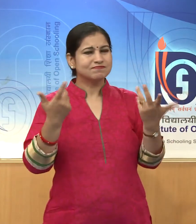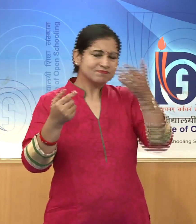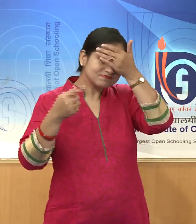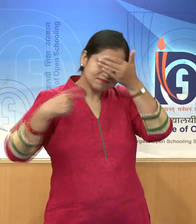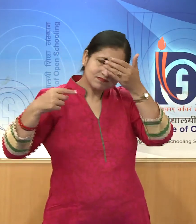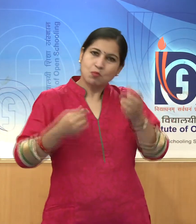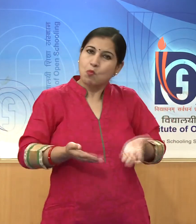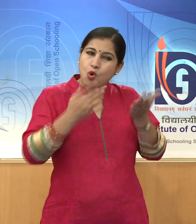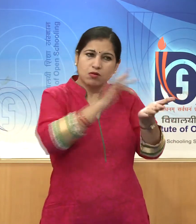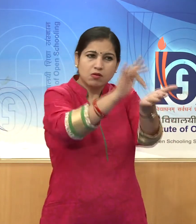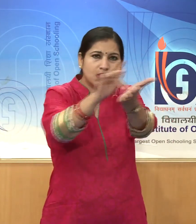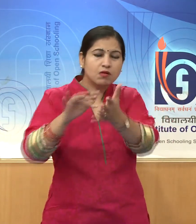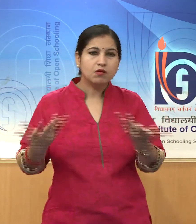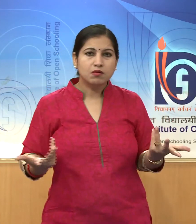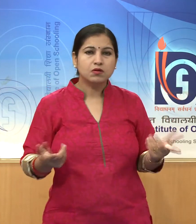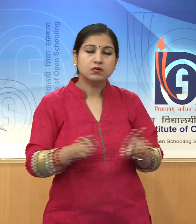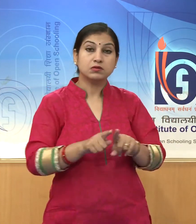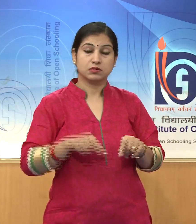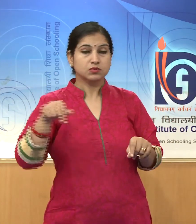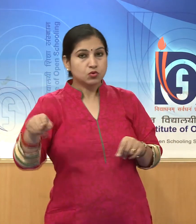superstitions through his paintings.